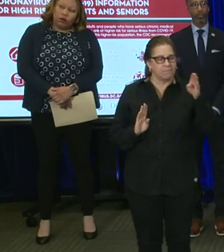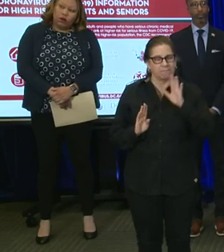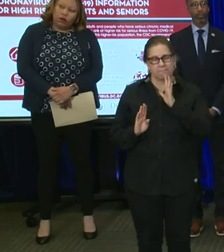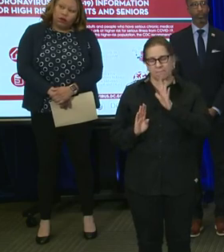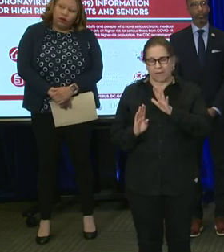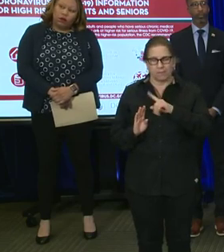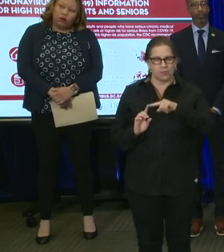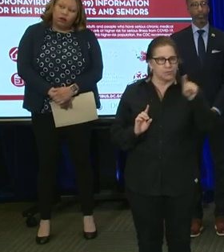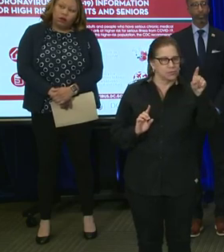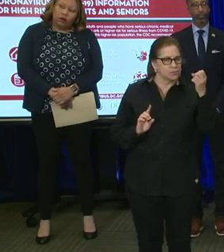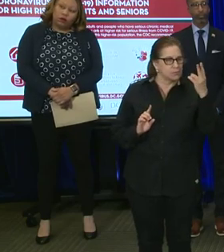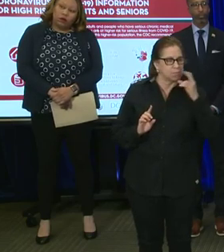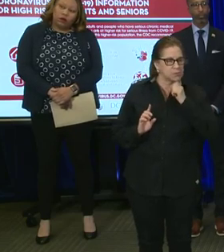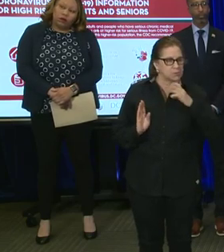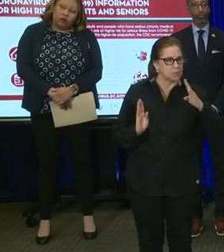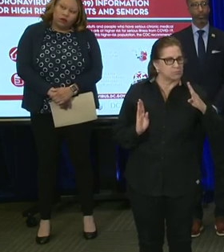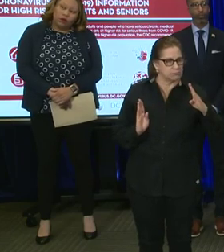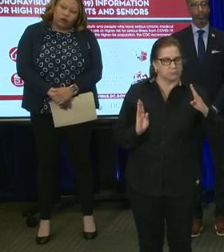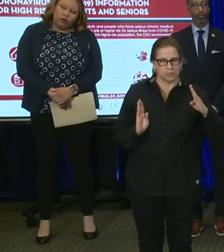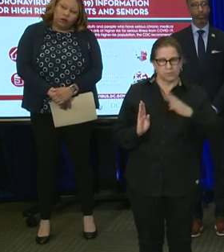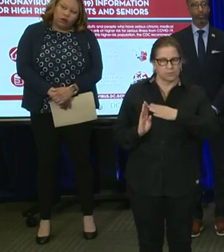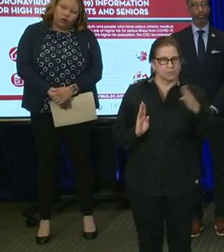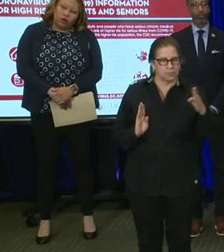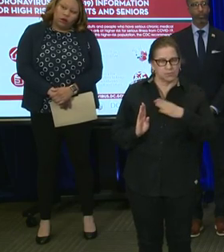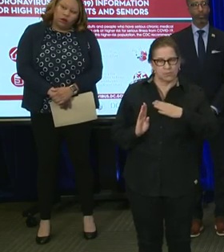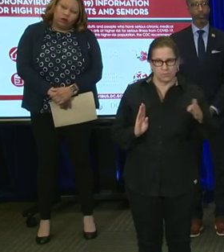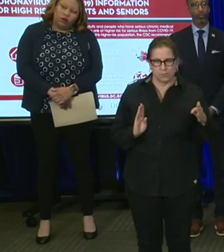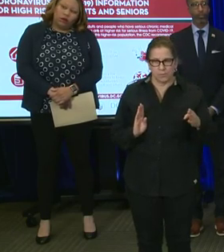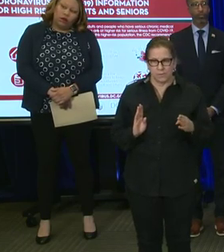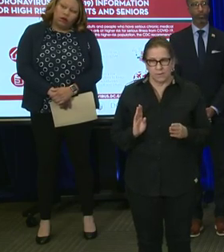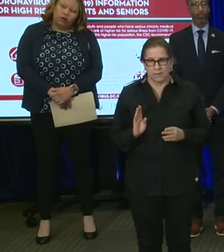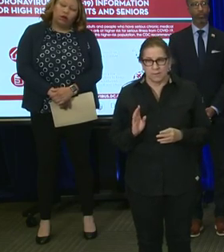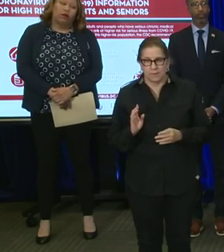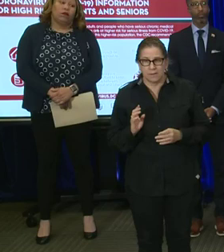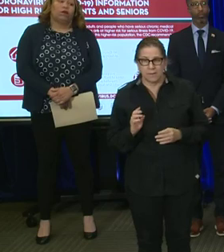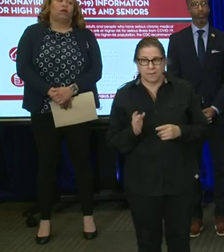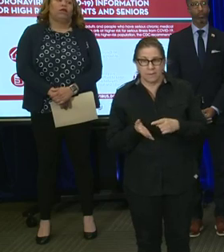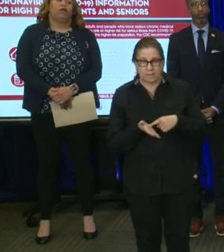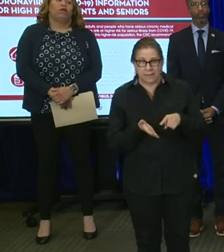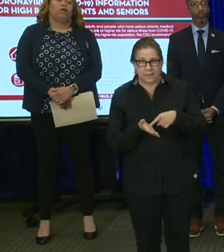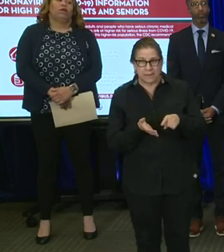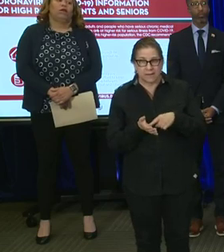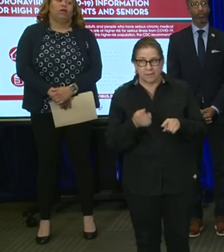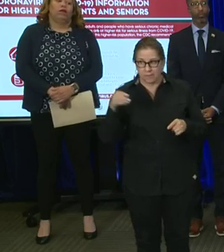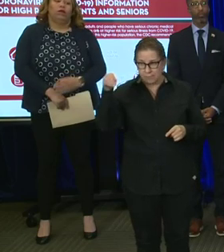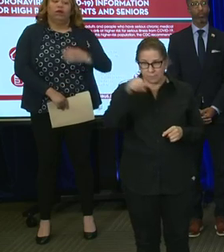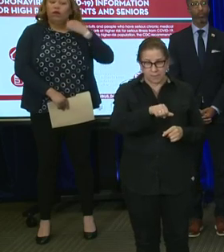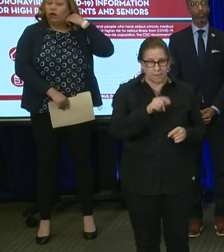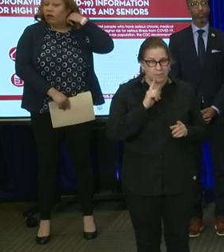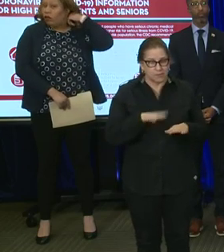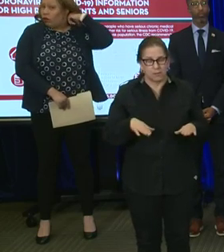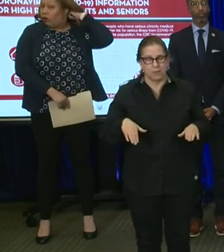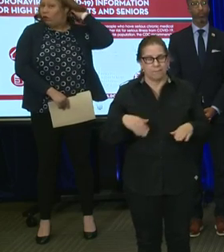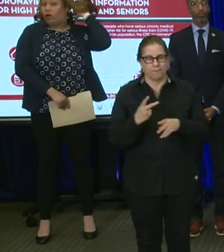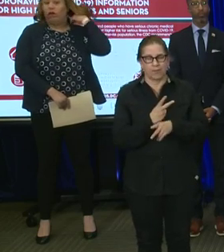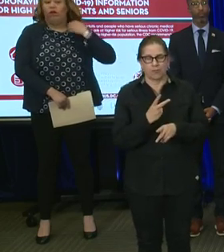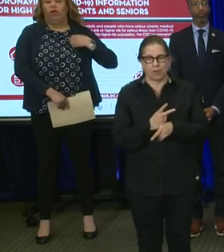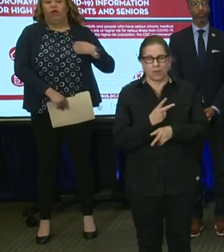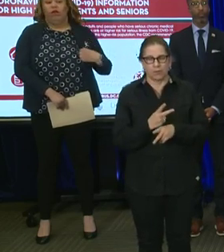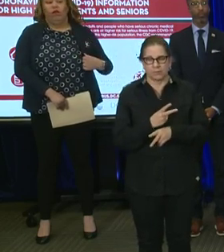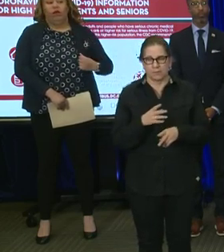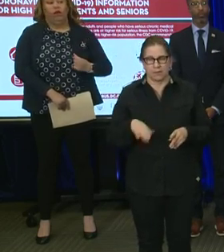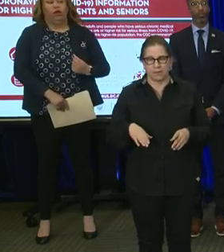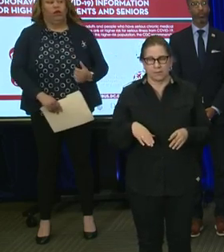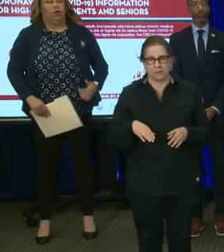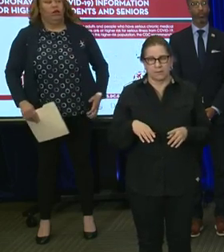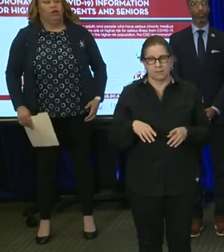payment structure, we're currently working that out. We are fully intending to take advantage of the subsidy payments that the government offers, the